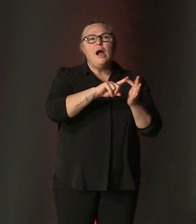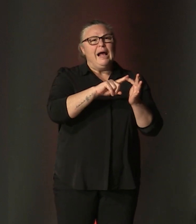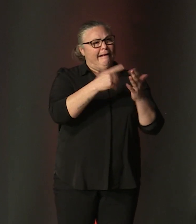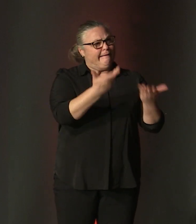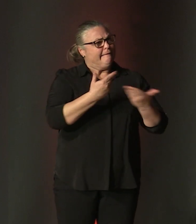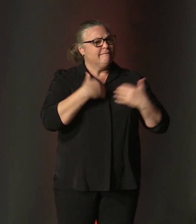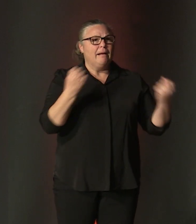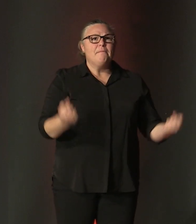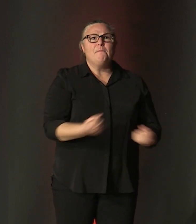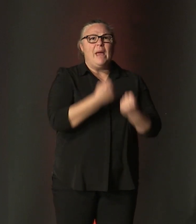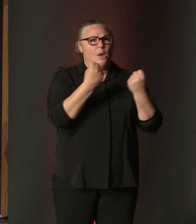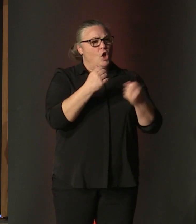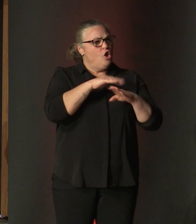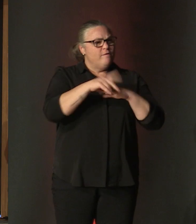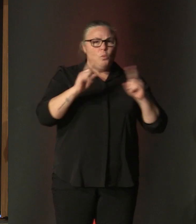power over meaning.